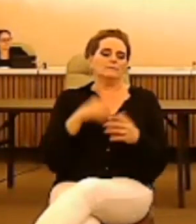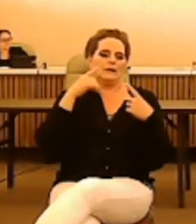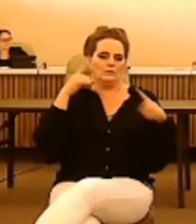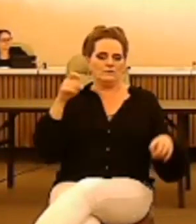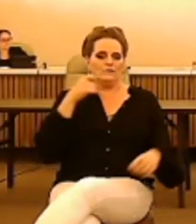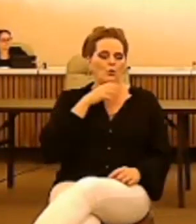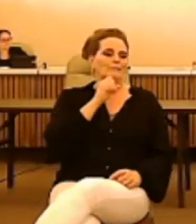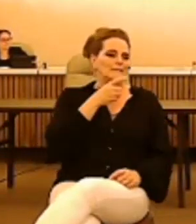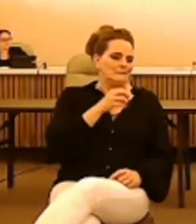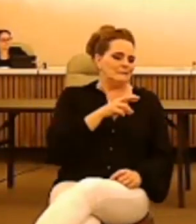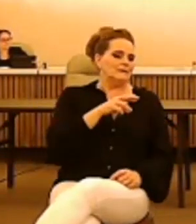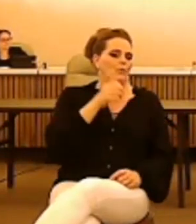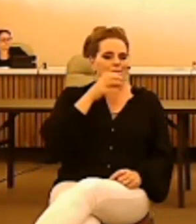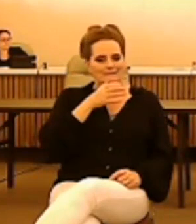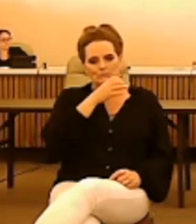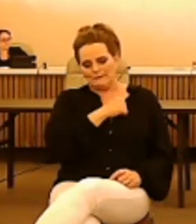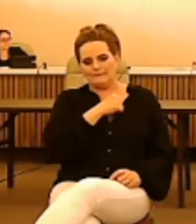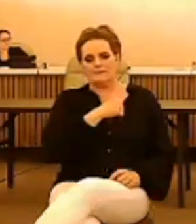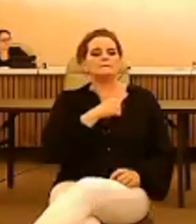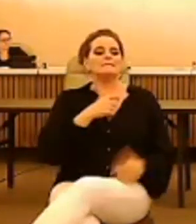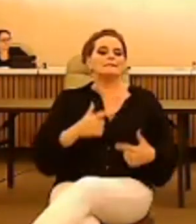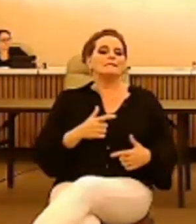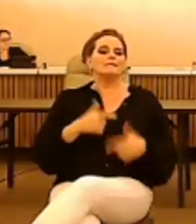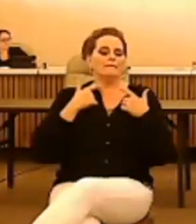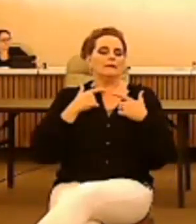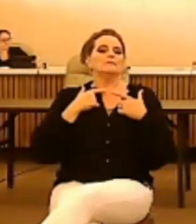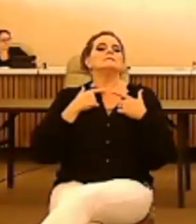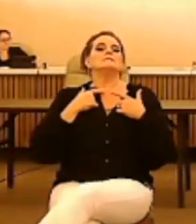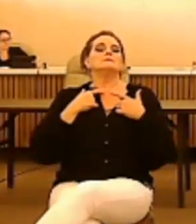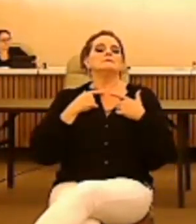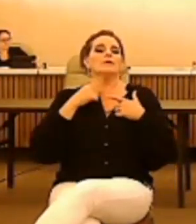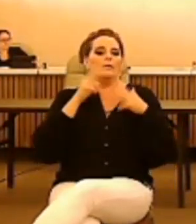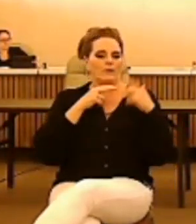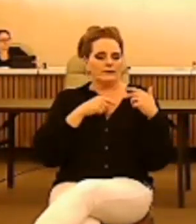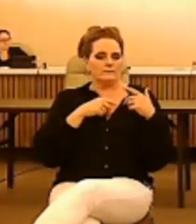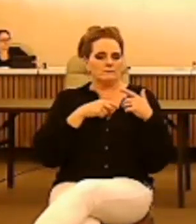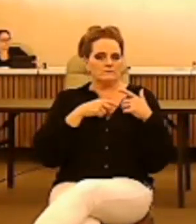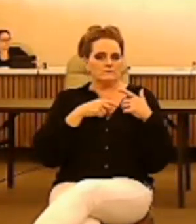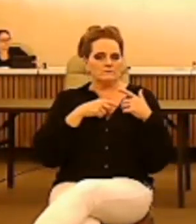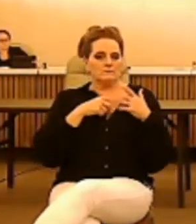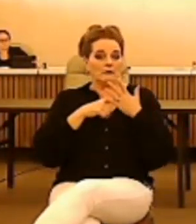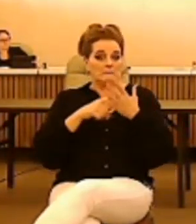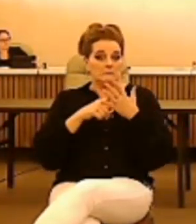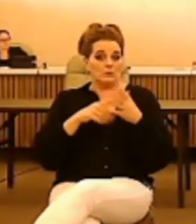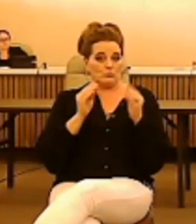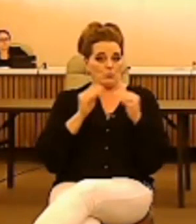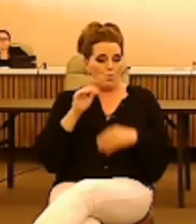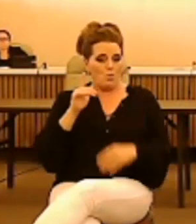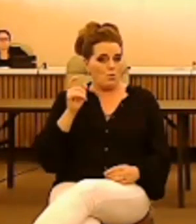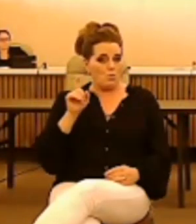living Masonic care community facility. Second. Any further discussion?